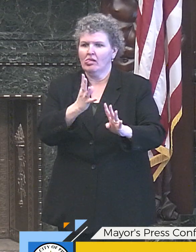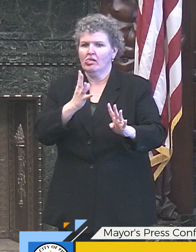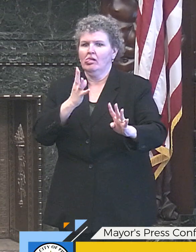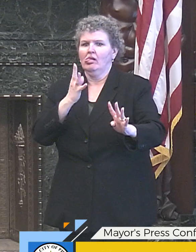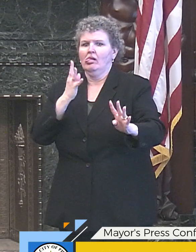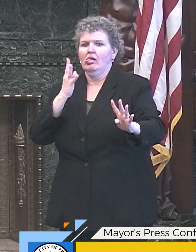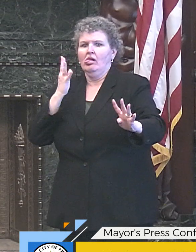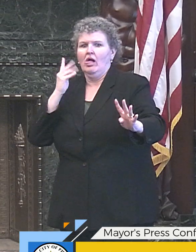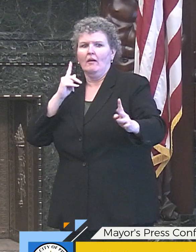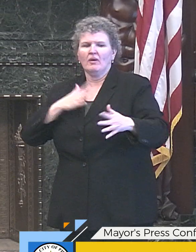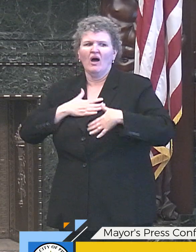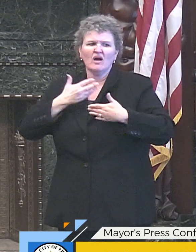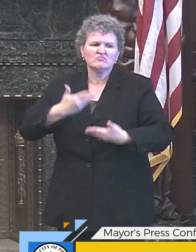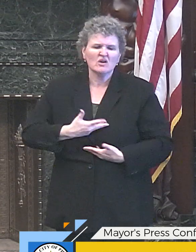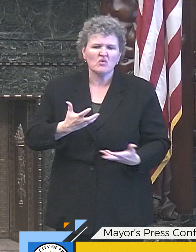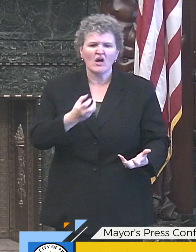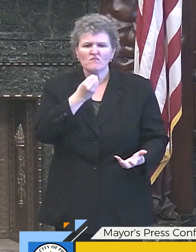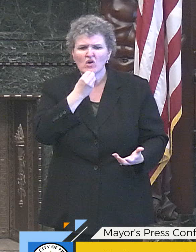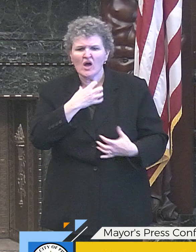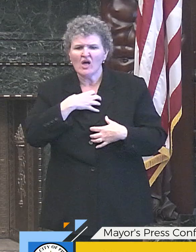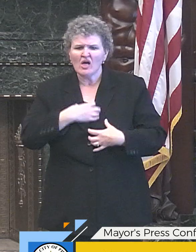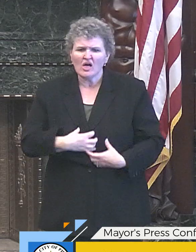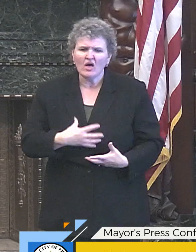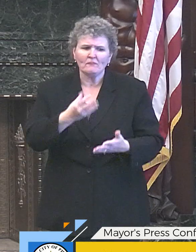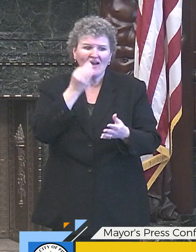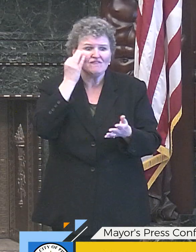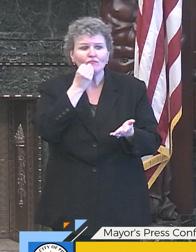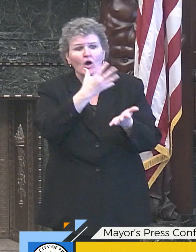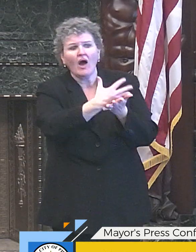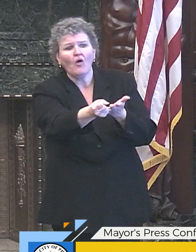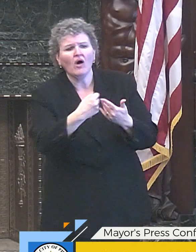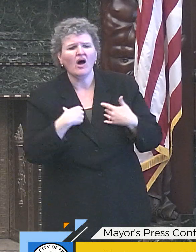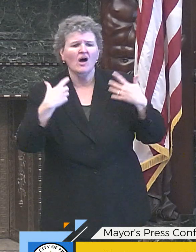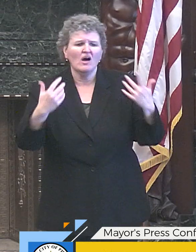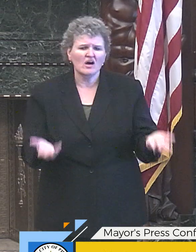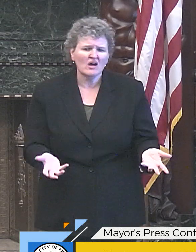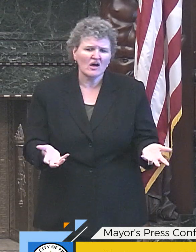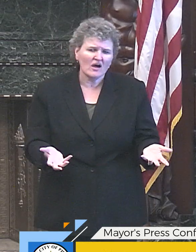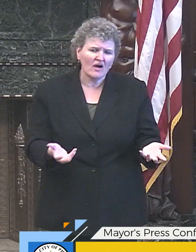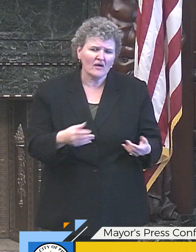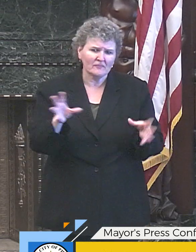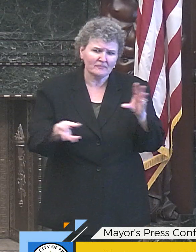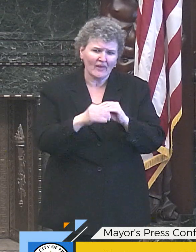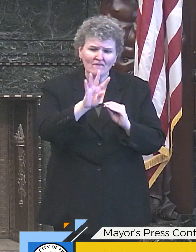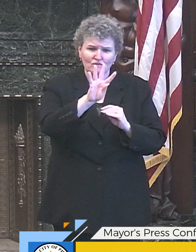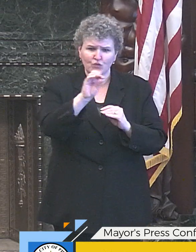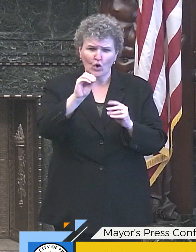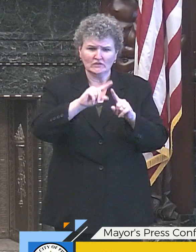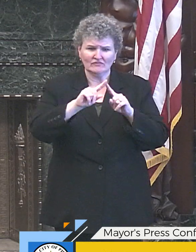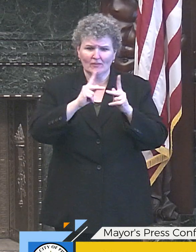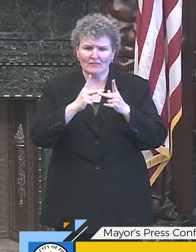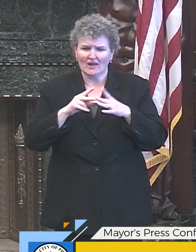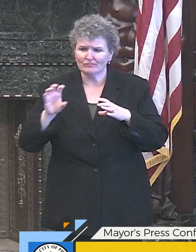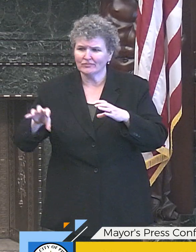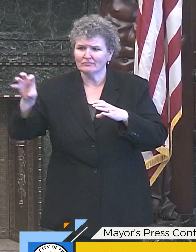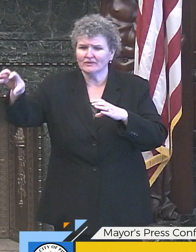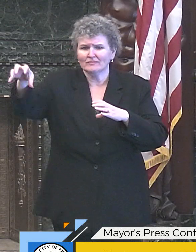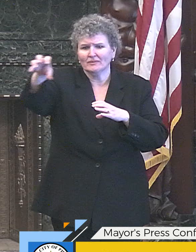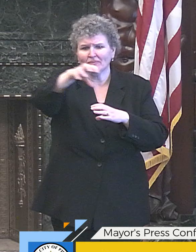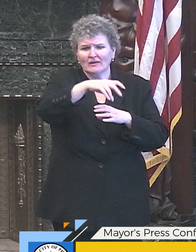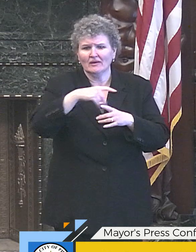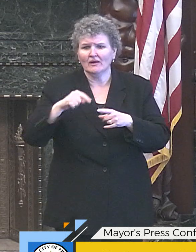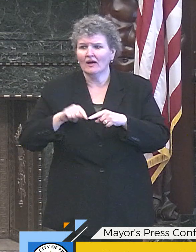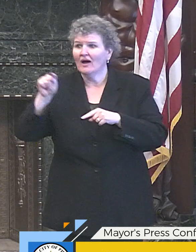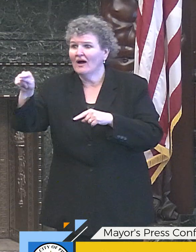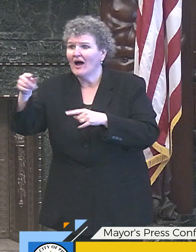if these sites run out of food to distribute? Like, should people go to, there's 40 sites in the city, so should they go to other sites? Are they only allowed to